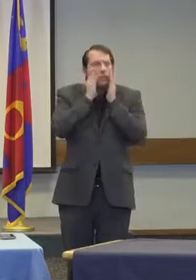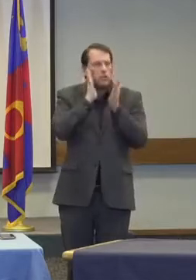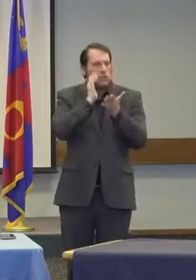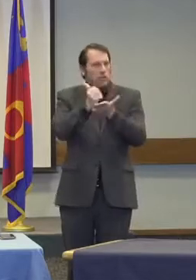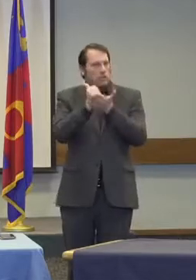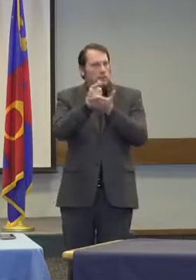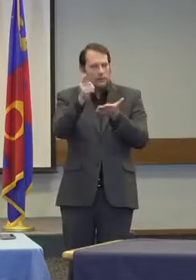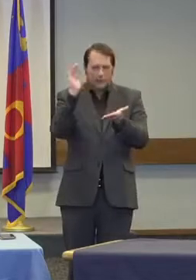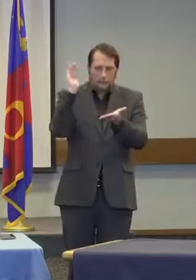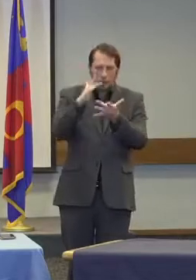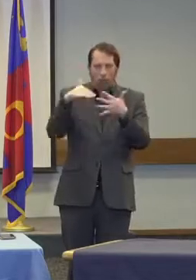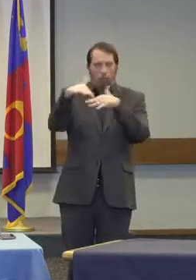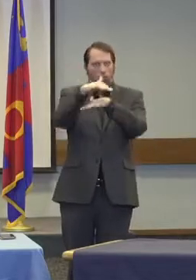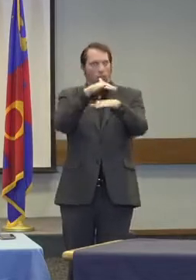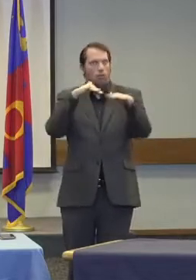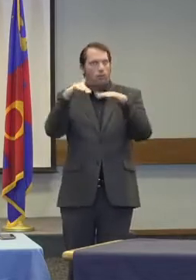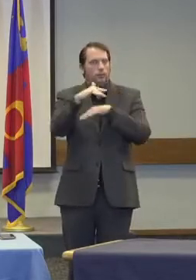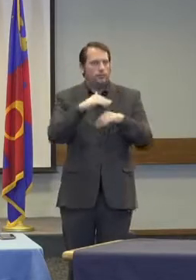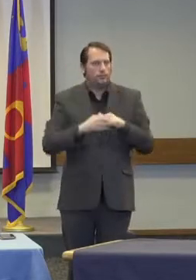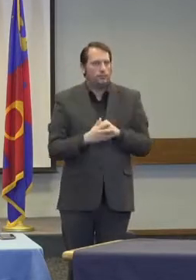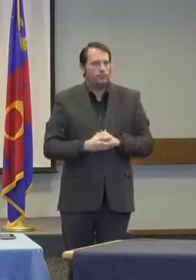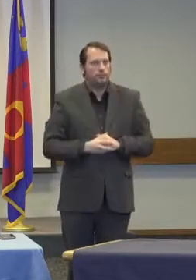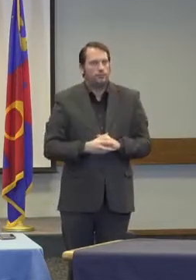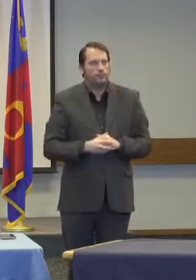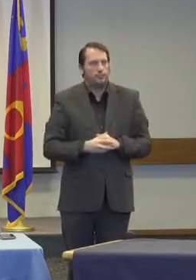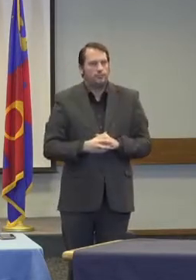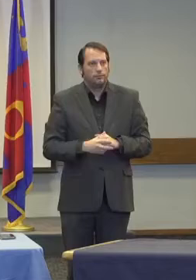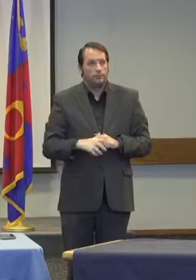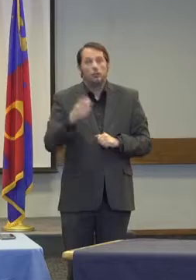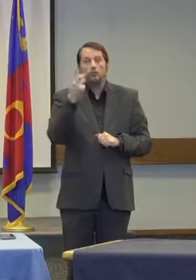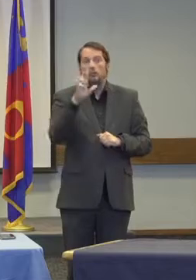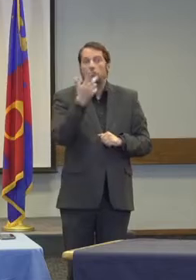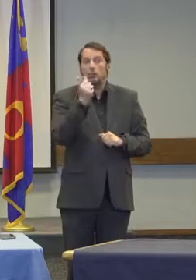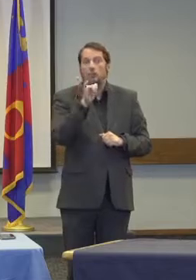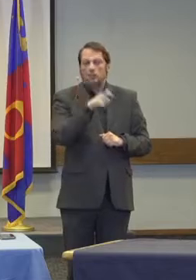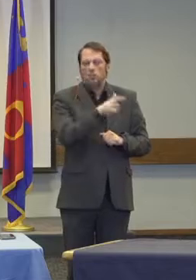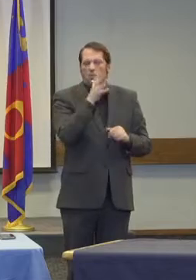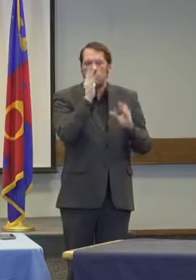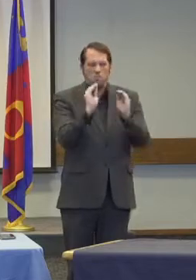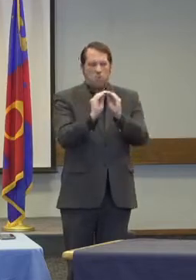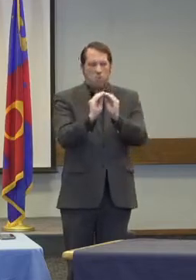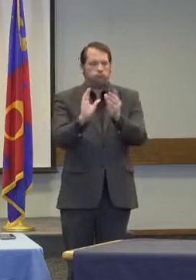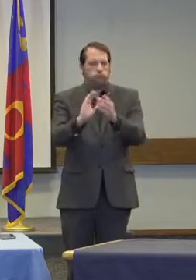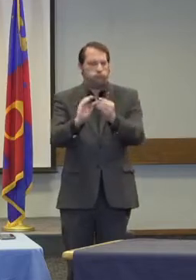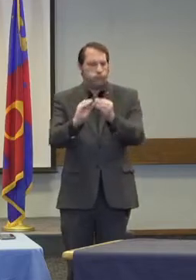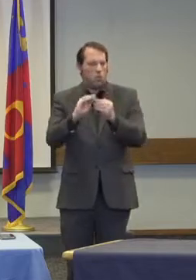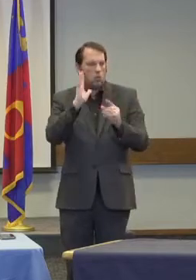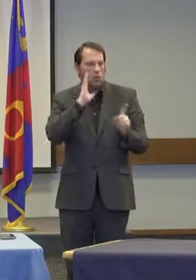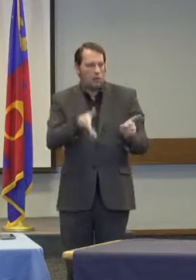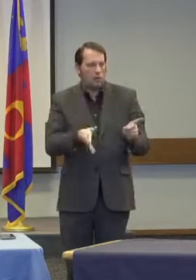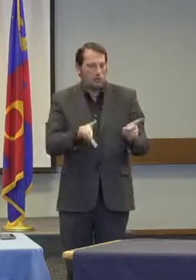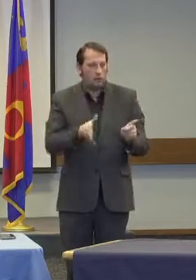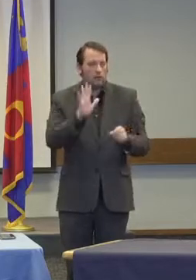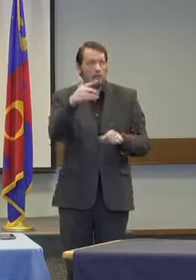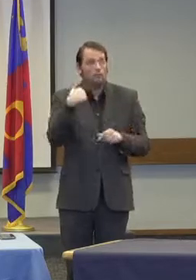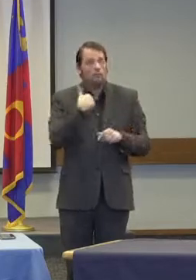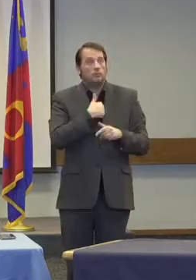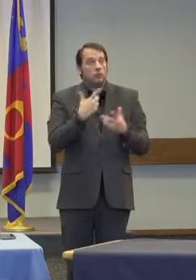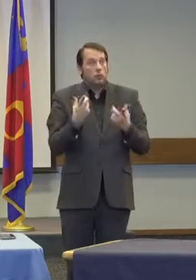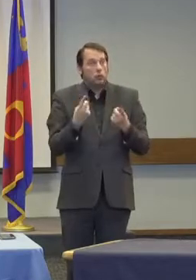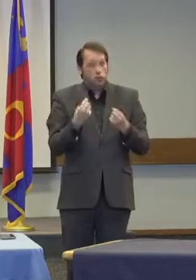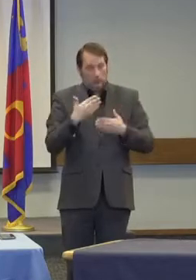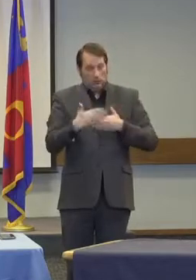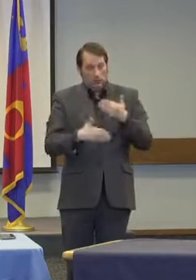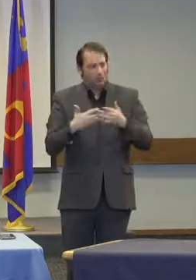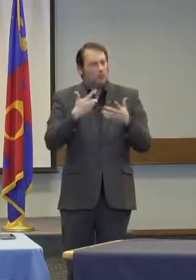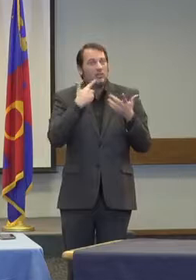Dr. Gales will be giving you more details about our actions. But our actions are going to determine how long this is and how bad this is.